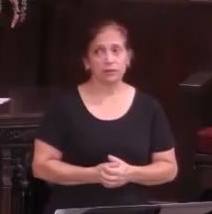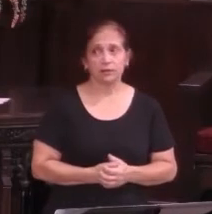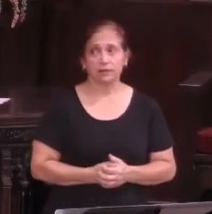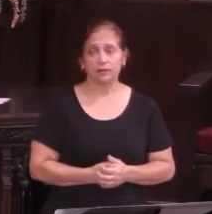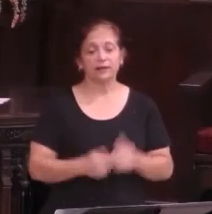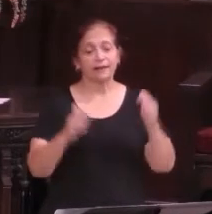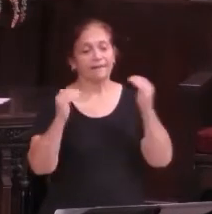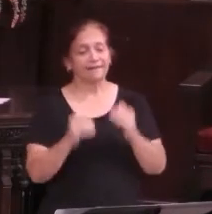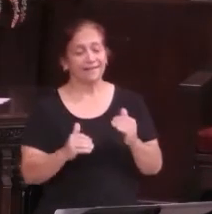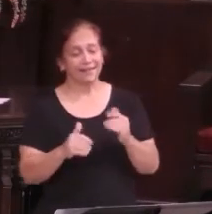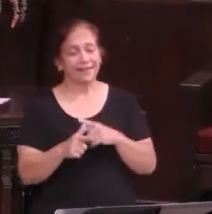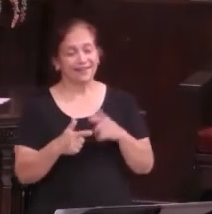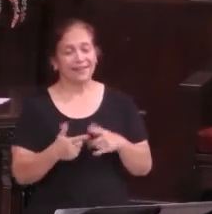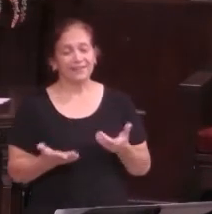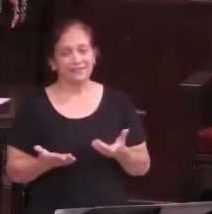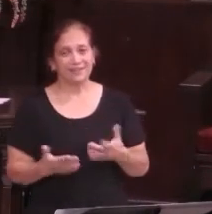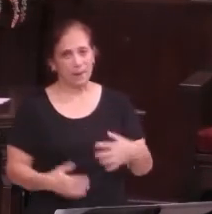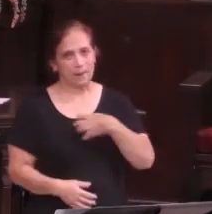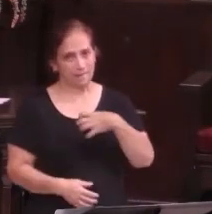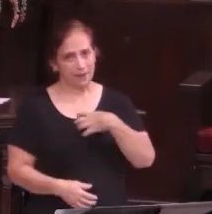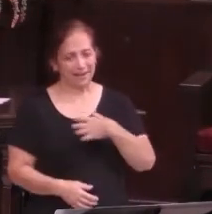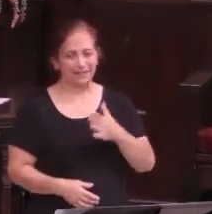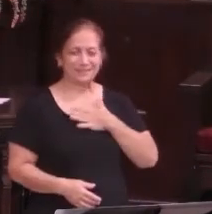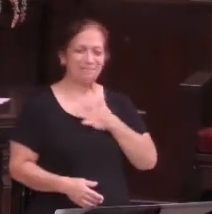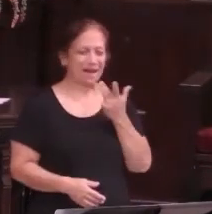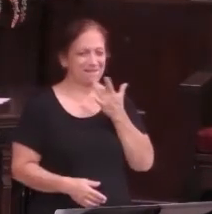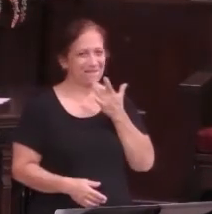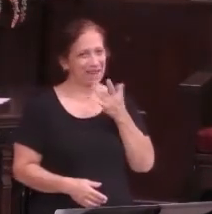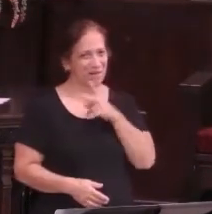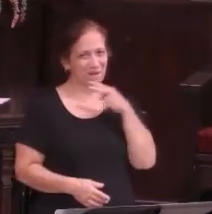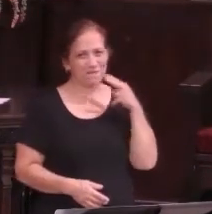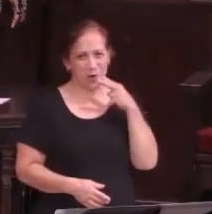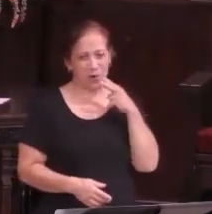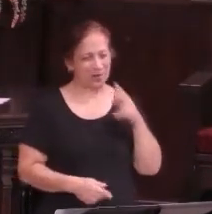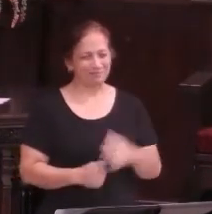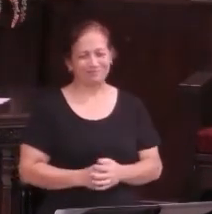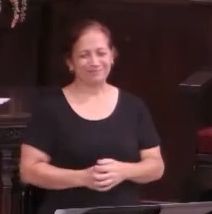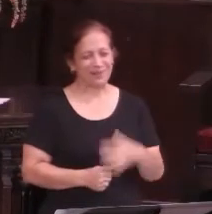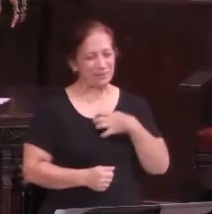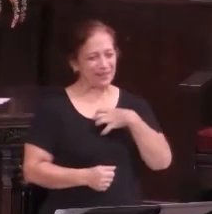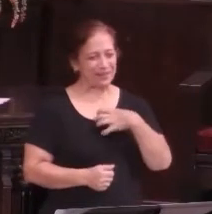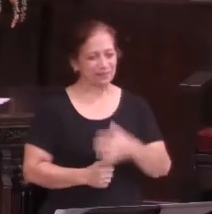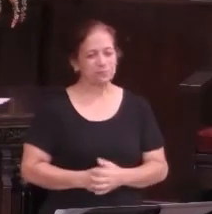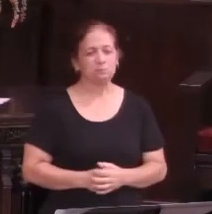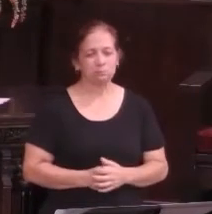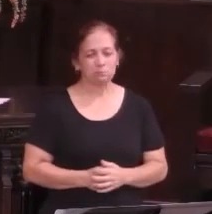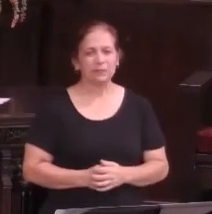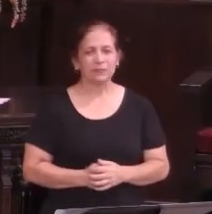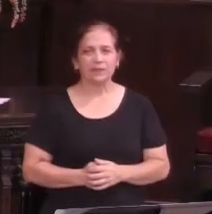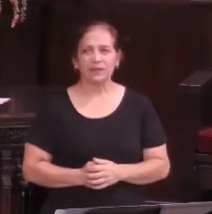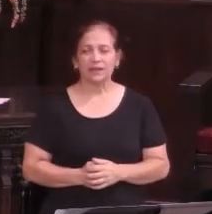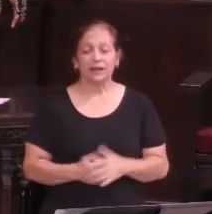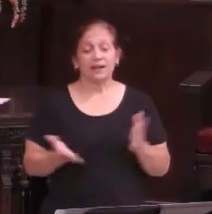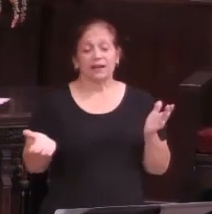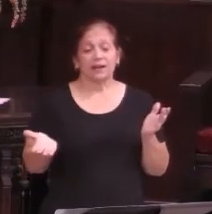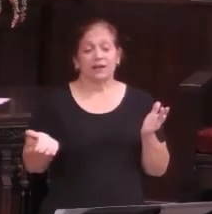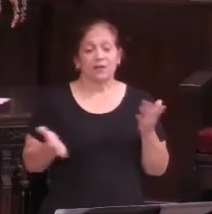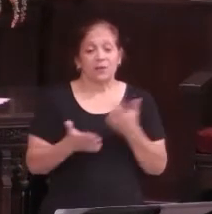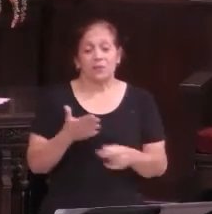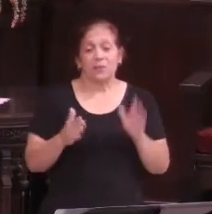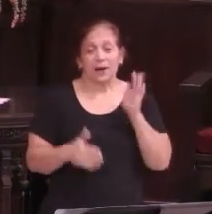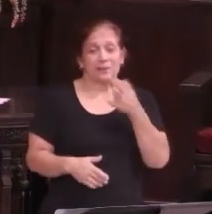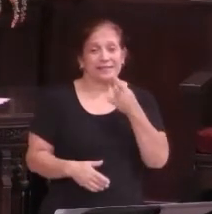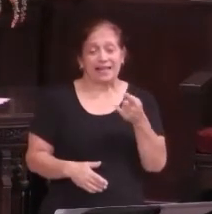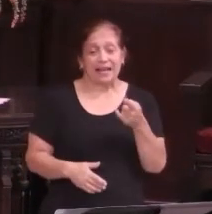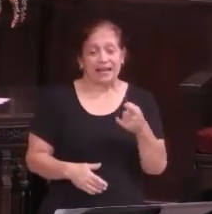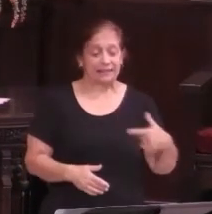And then there's complaining, my favorite verb ever. All I'm going to say about